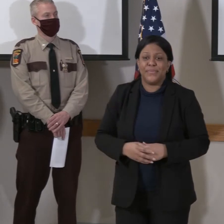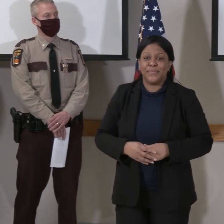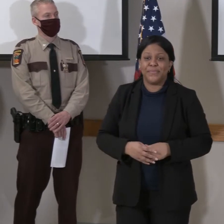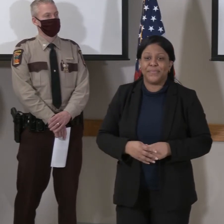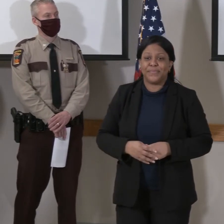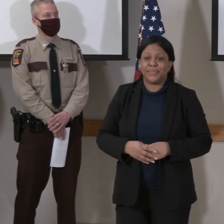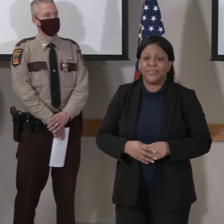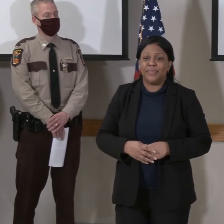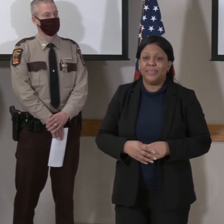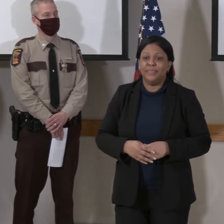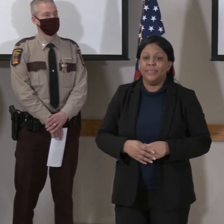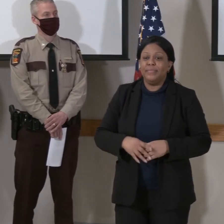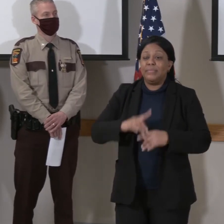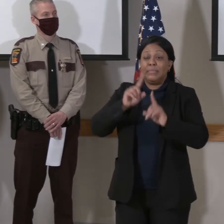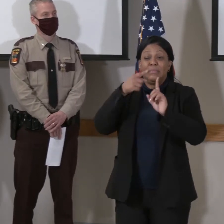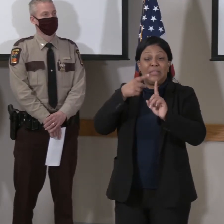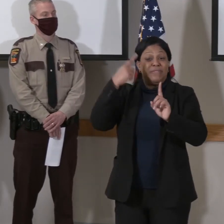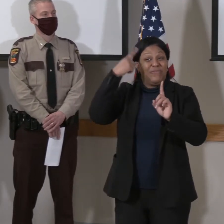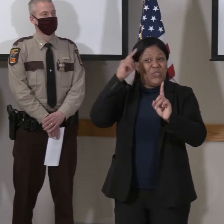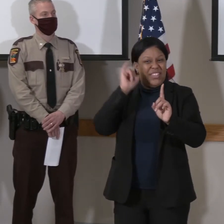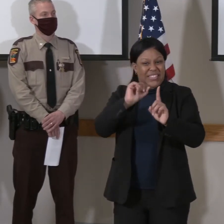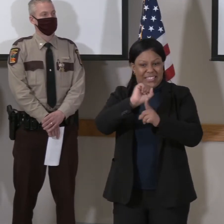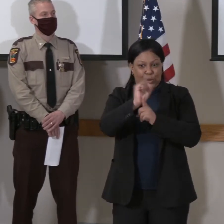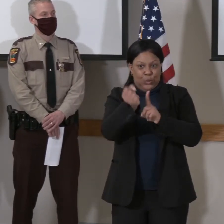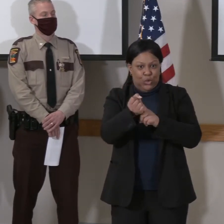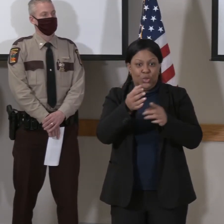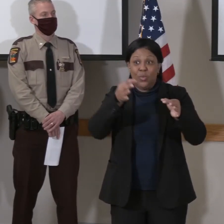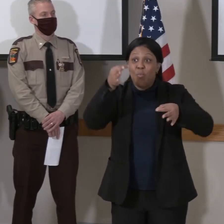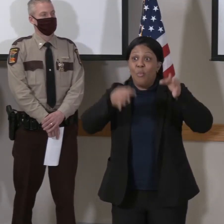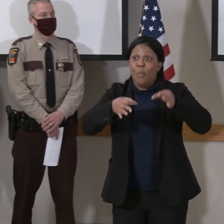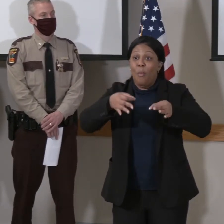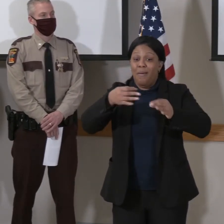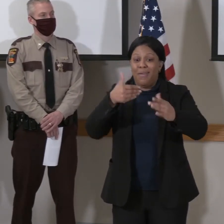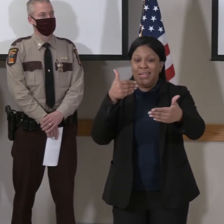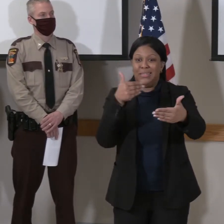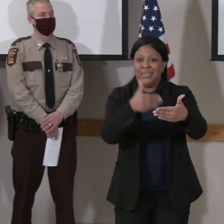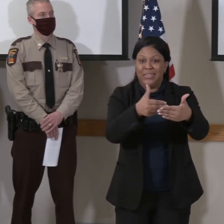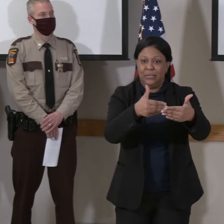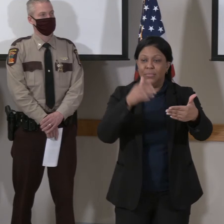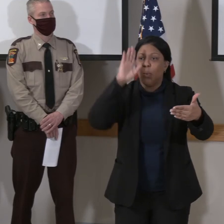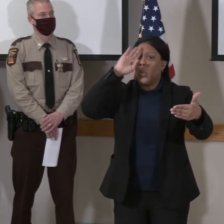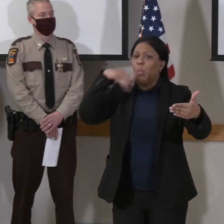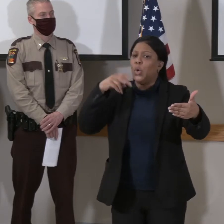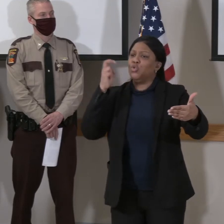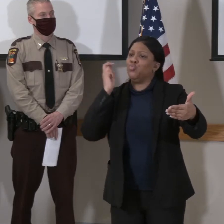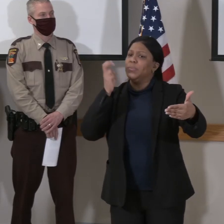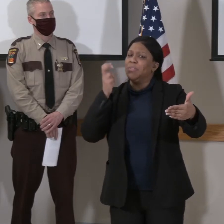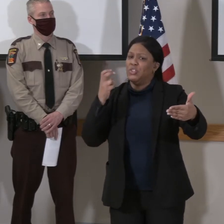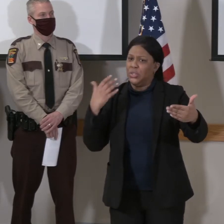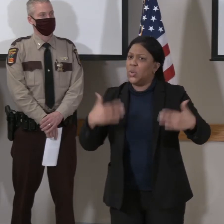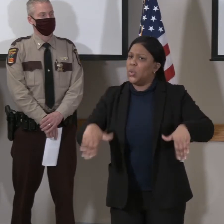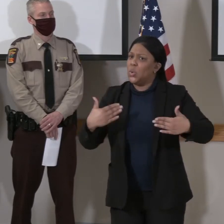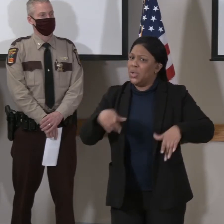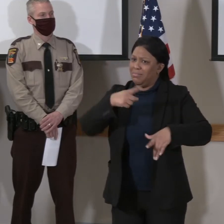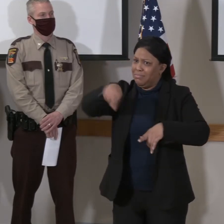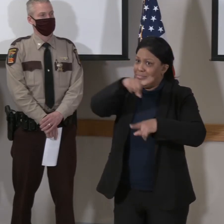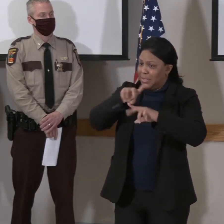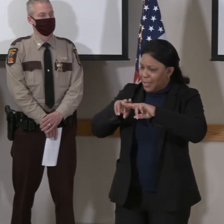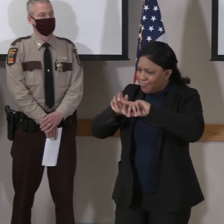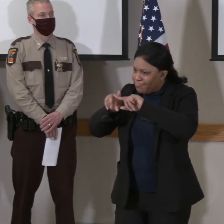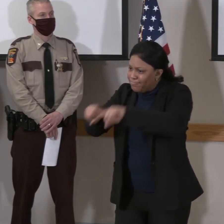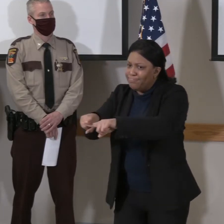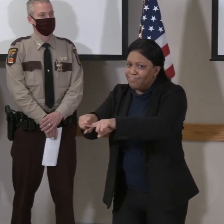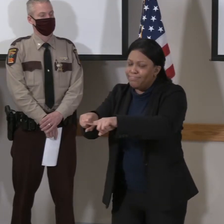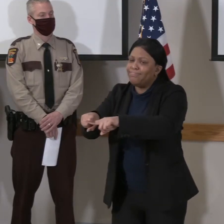upcoming situation. We know that transit is a lifeline within our community, and the